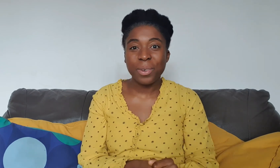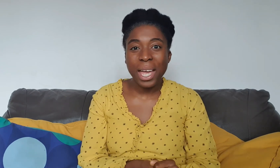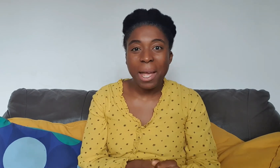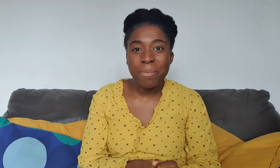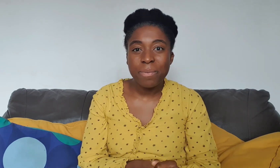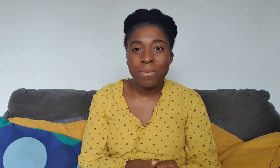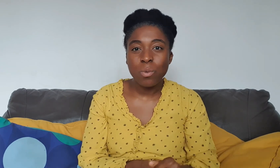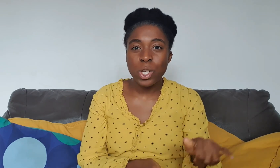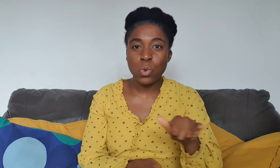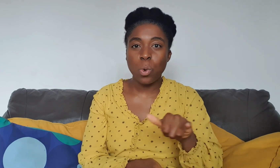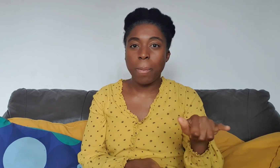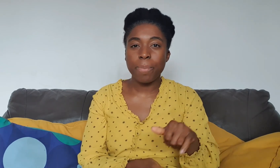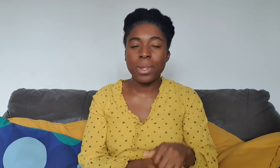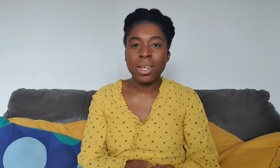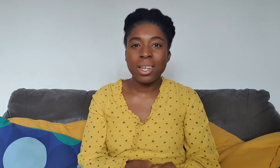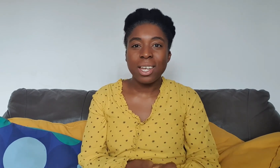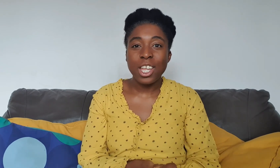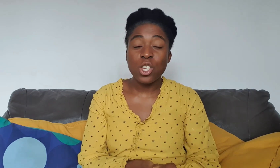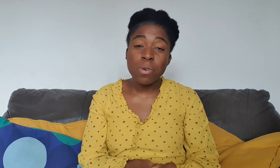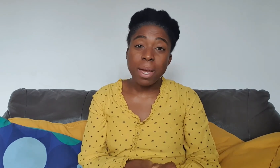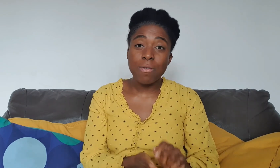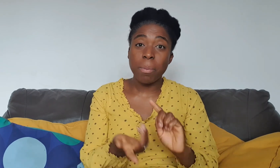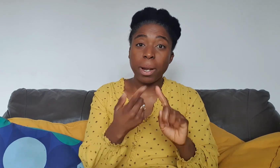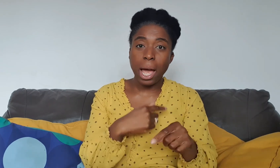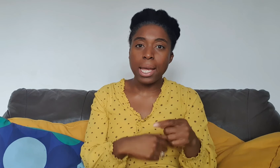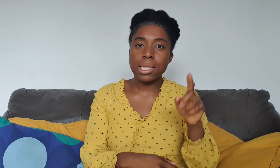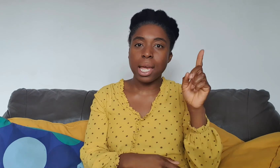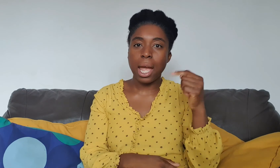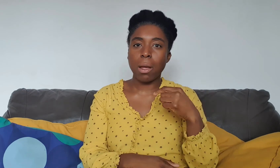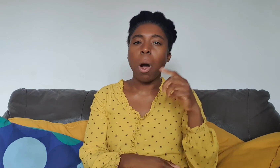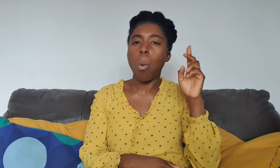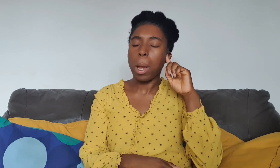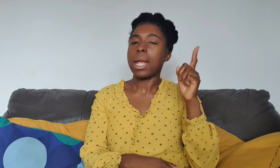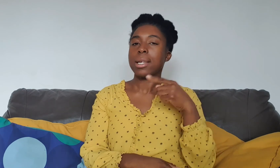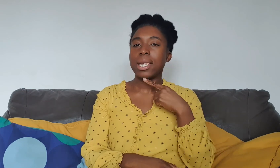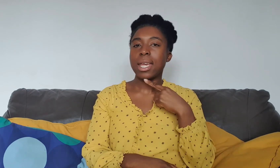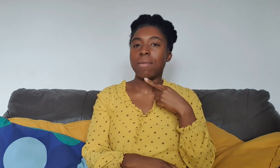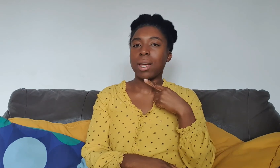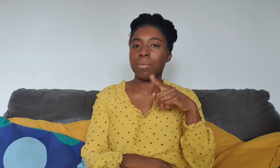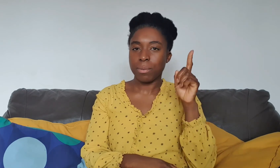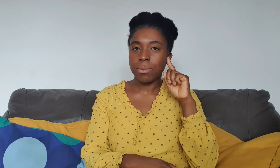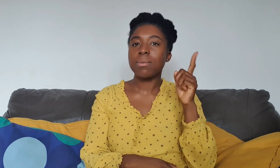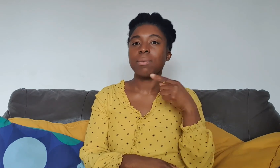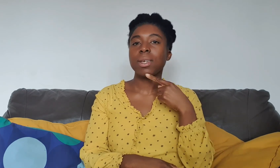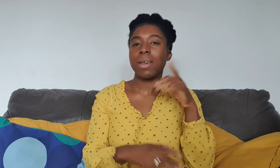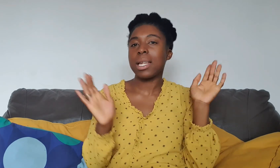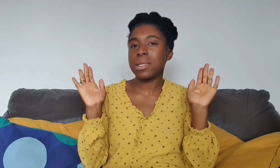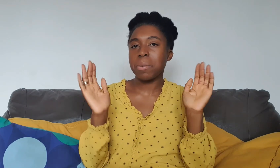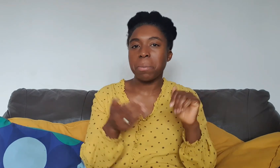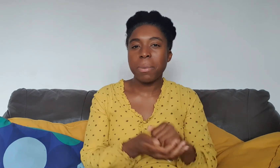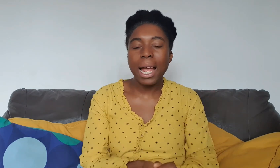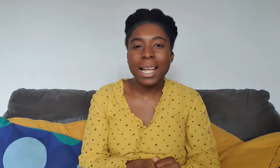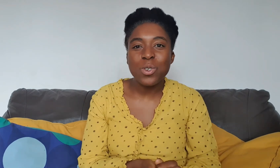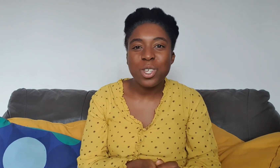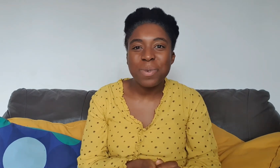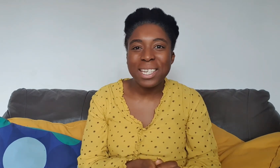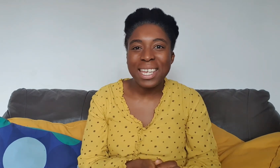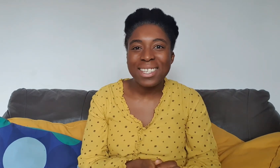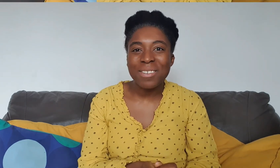Okay? Which one? And you may reply and say, hearing. And that's all. And that's all you would need.